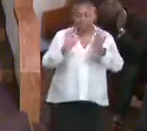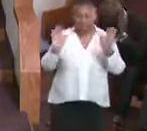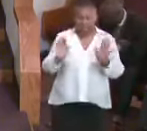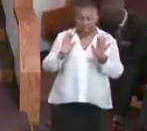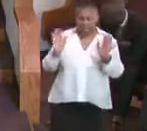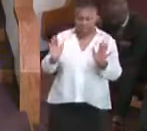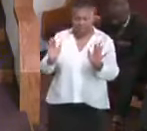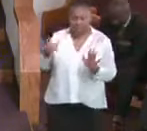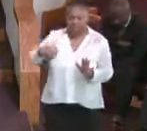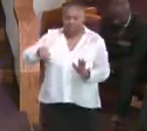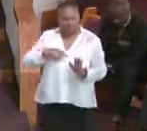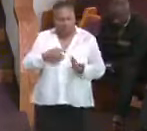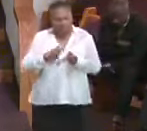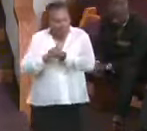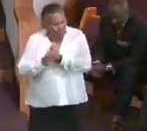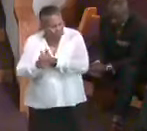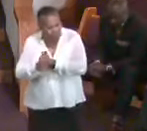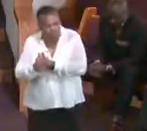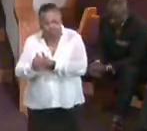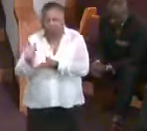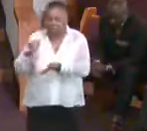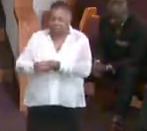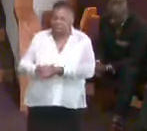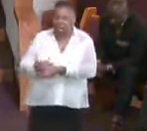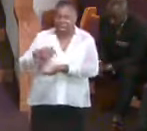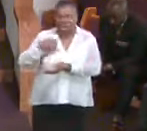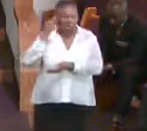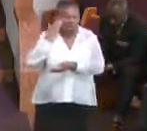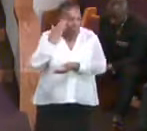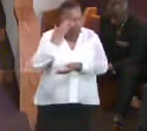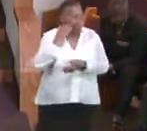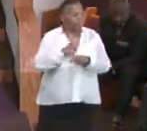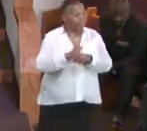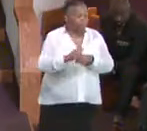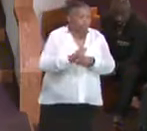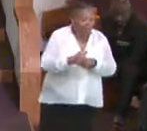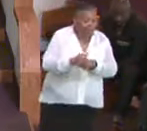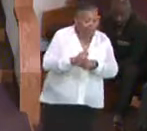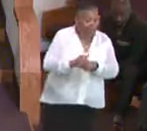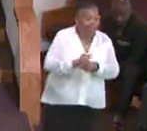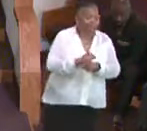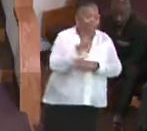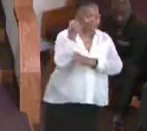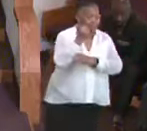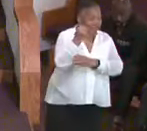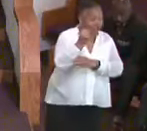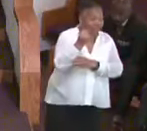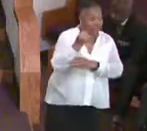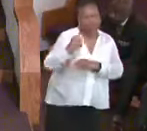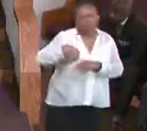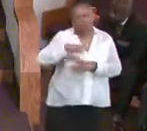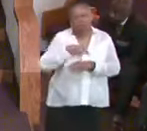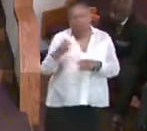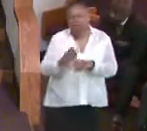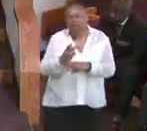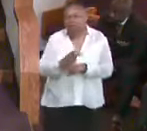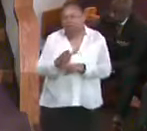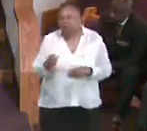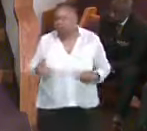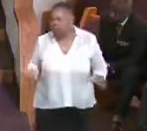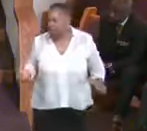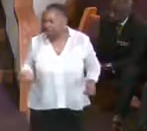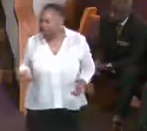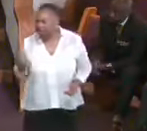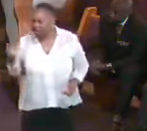and so we're looking forward to that. And so I know that you all will be rehearsing on that Saturday. So We'll figure something out. Again,